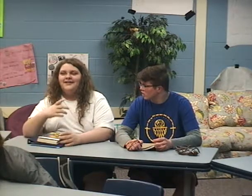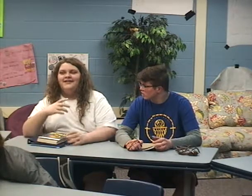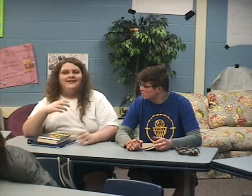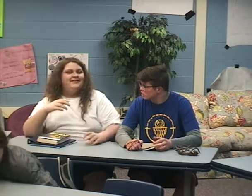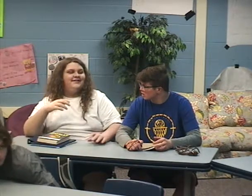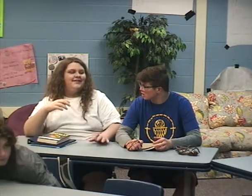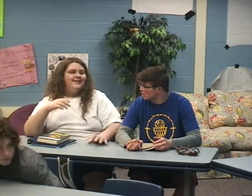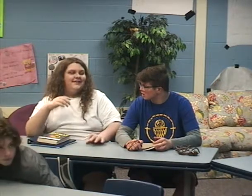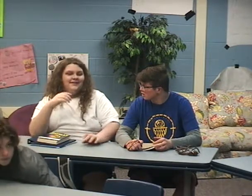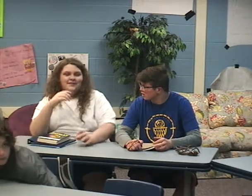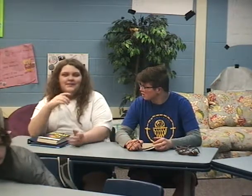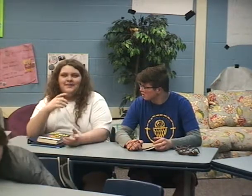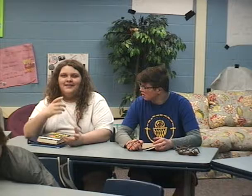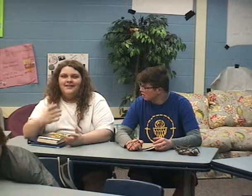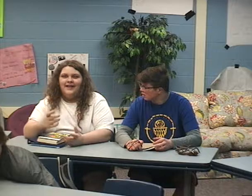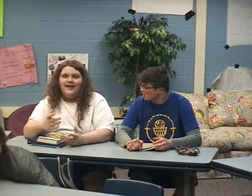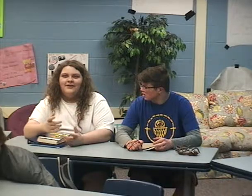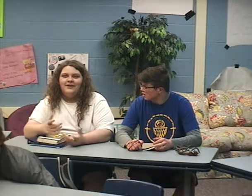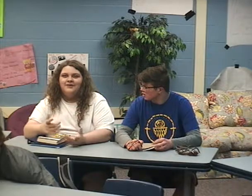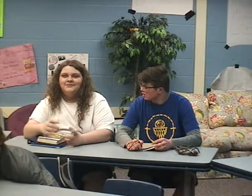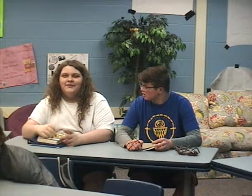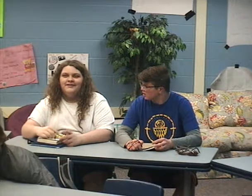sound box. Yeah. I don't know how to spell